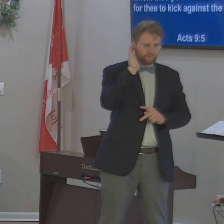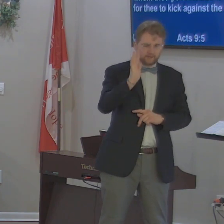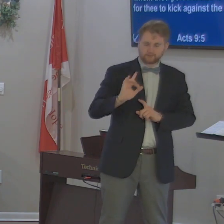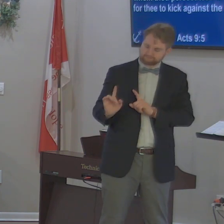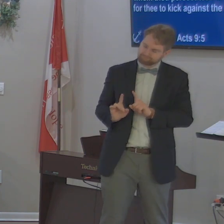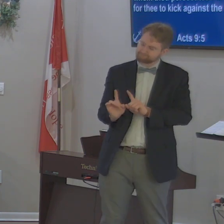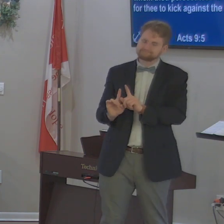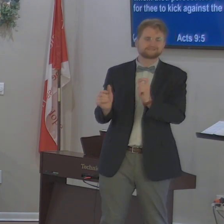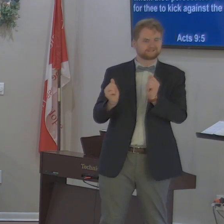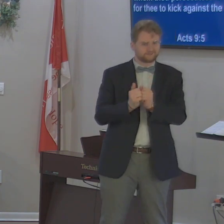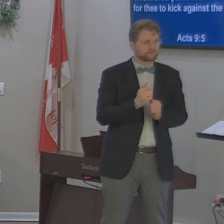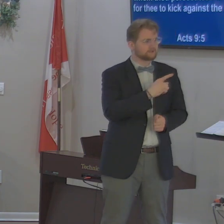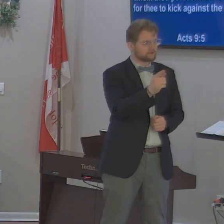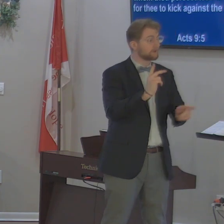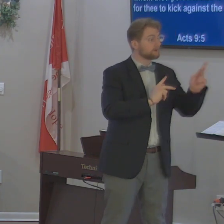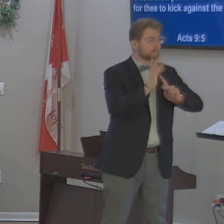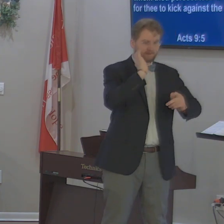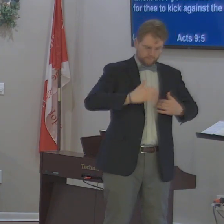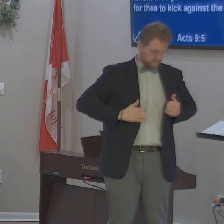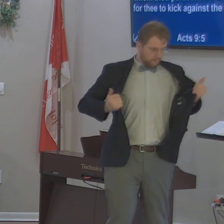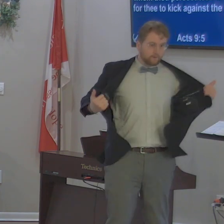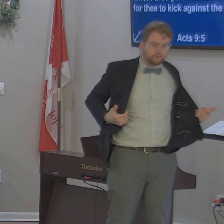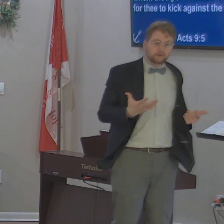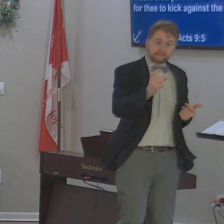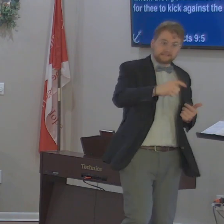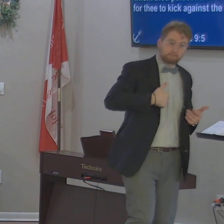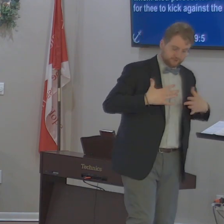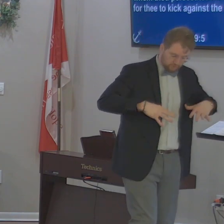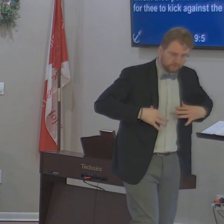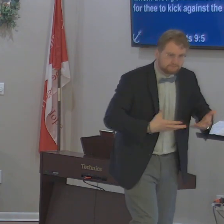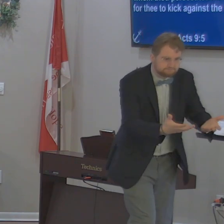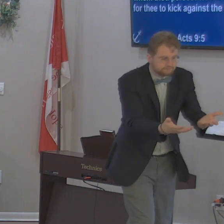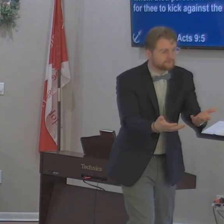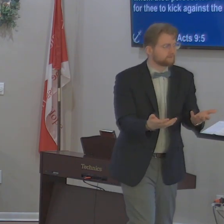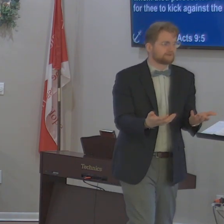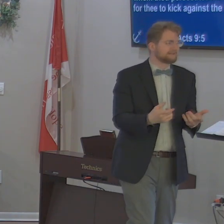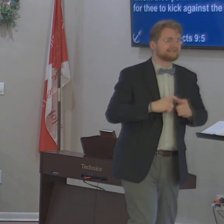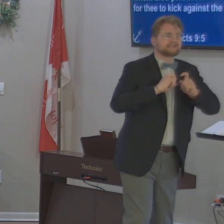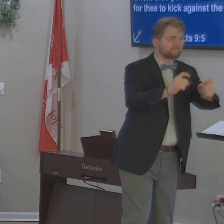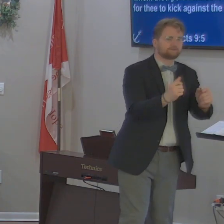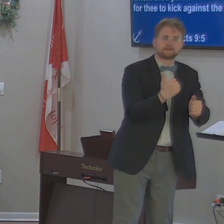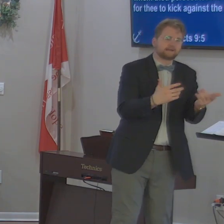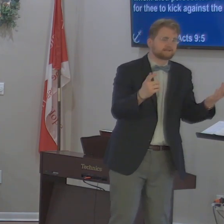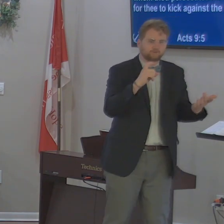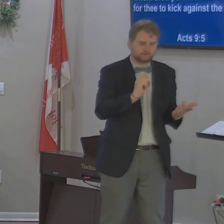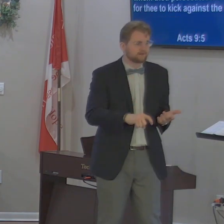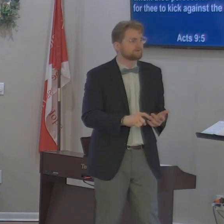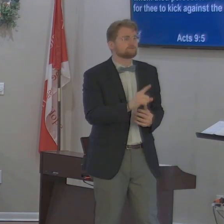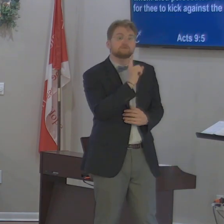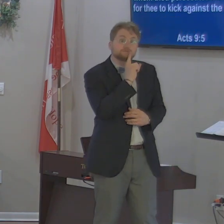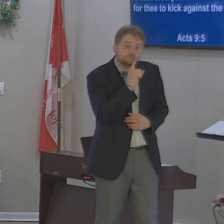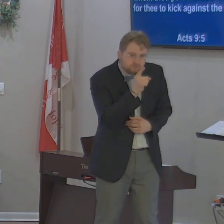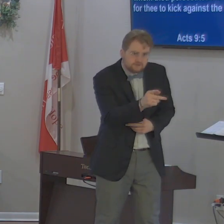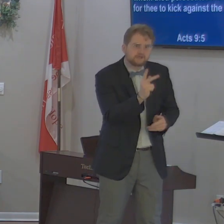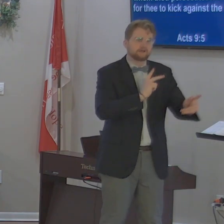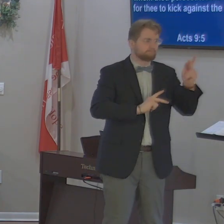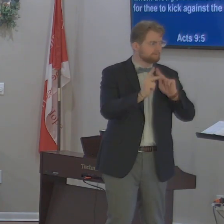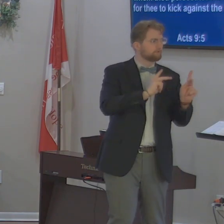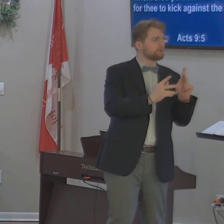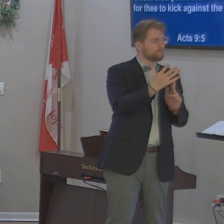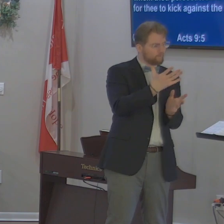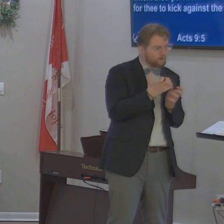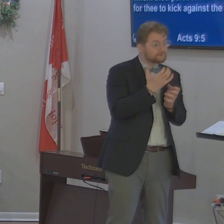people that will give you a shirt off their back. There are people that really truly want to know how you are and want to help. There's